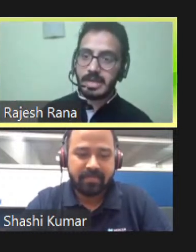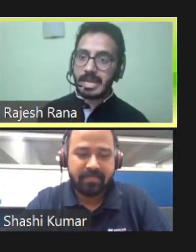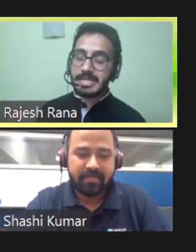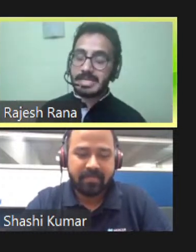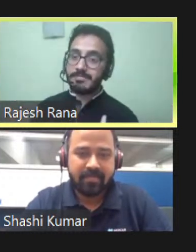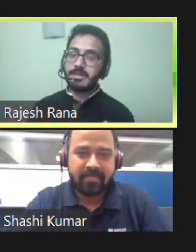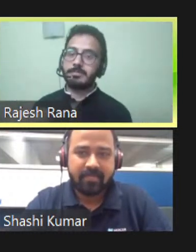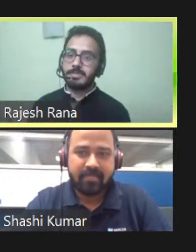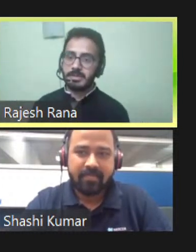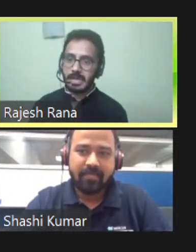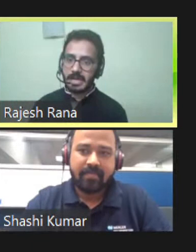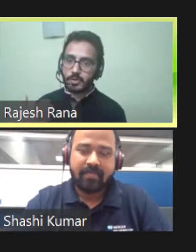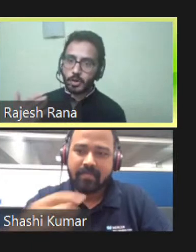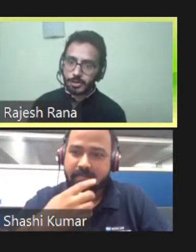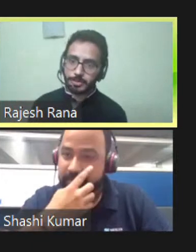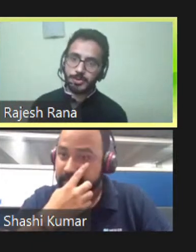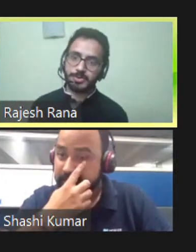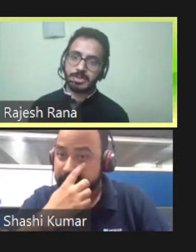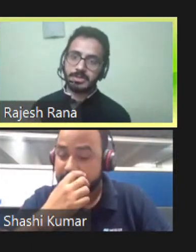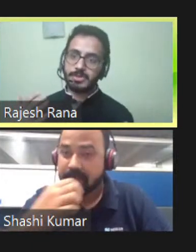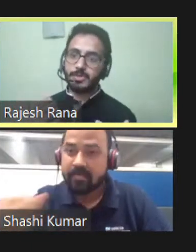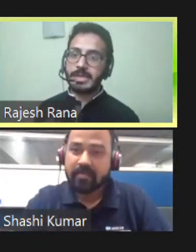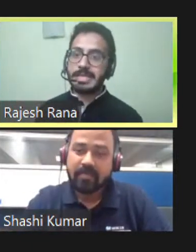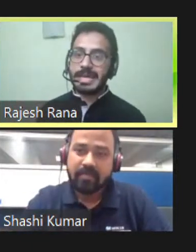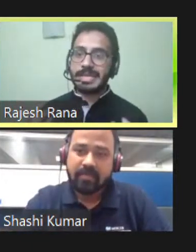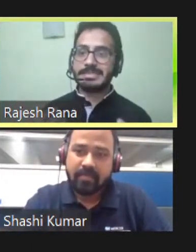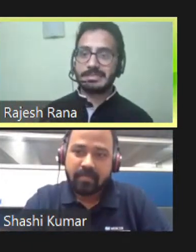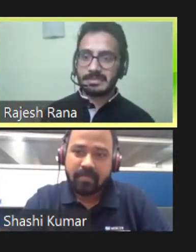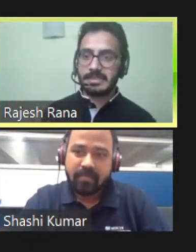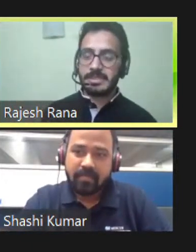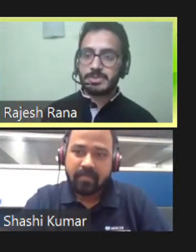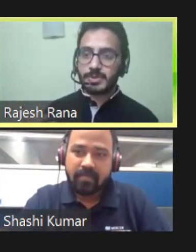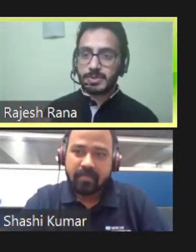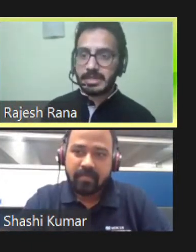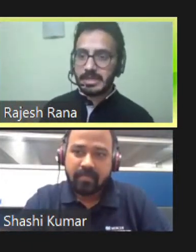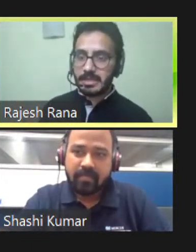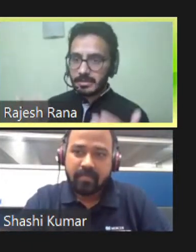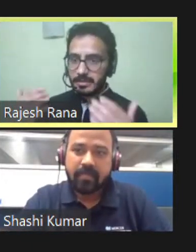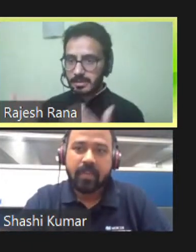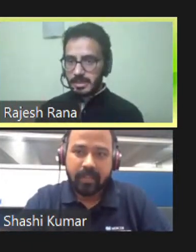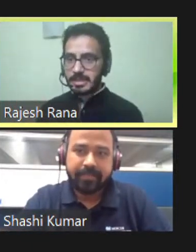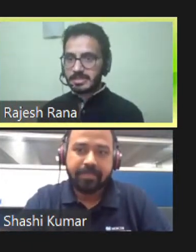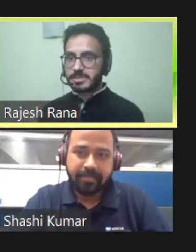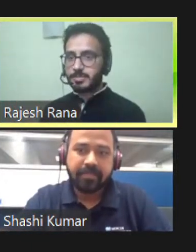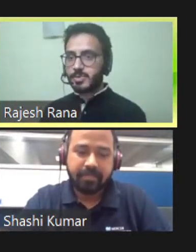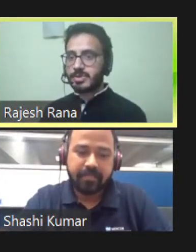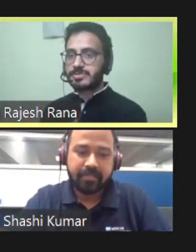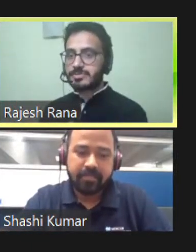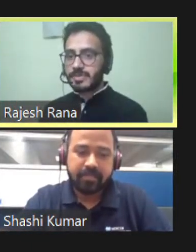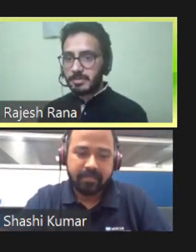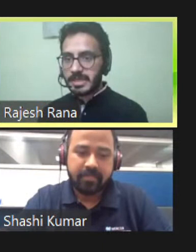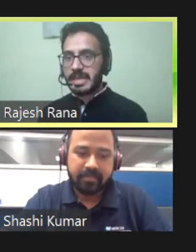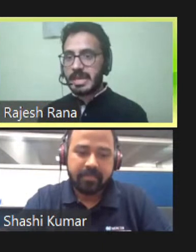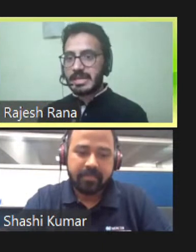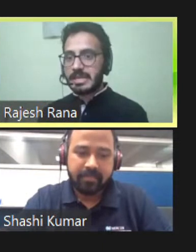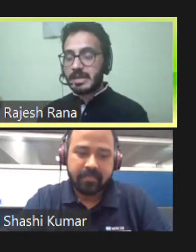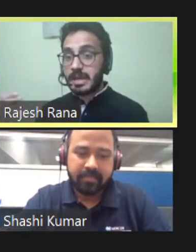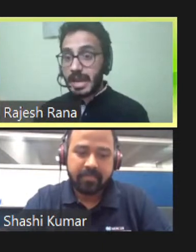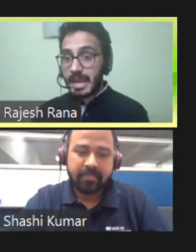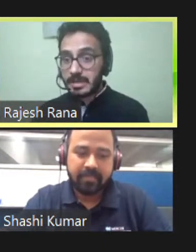area and develop and contribute to enhance, so that he can support his